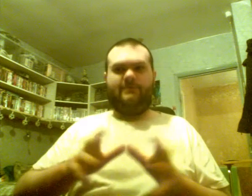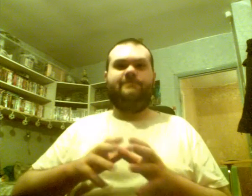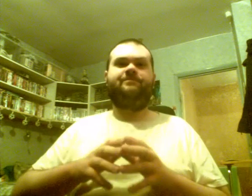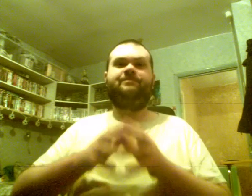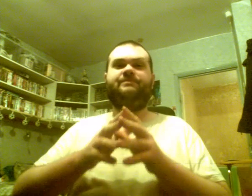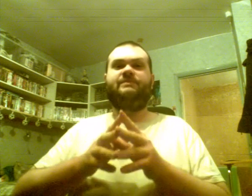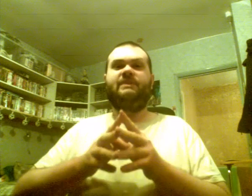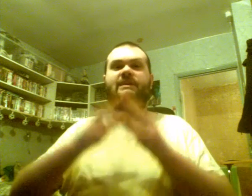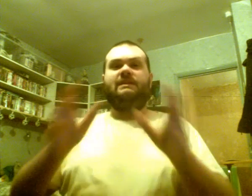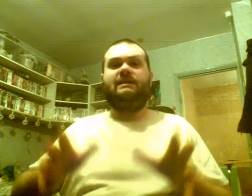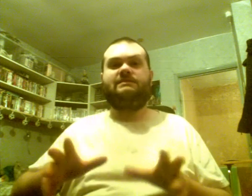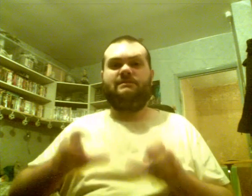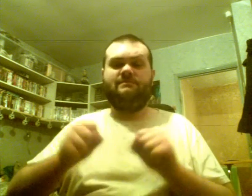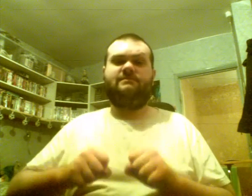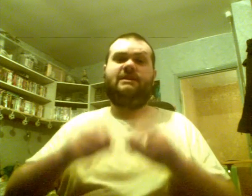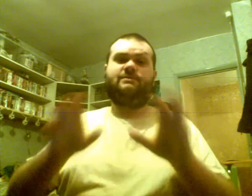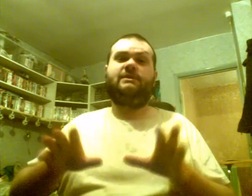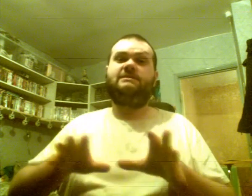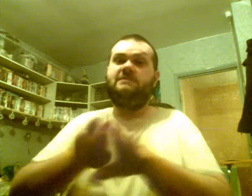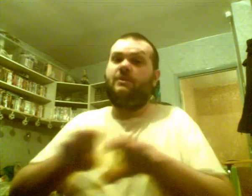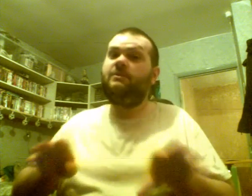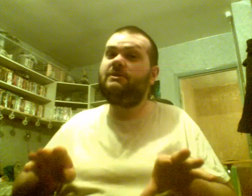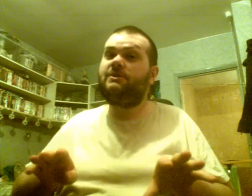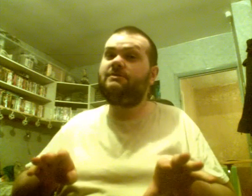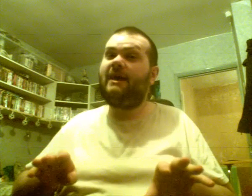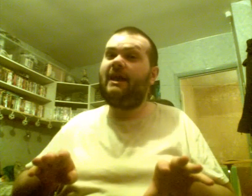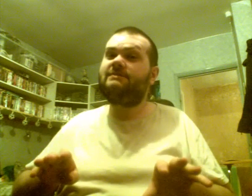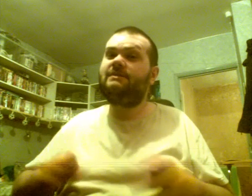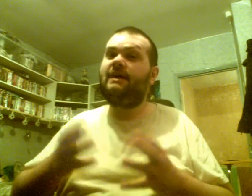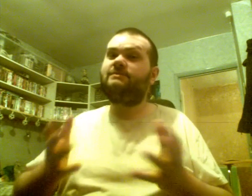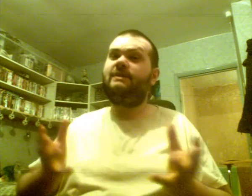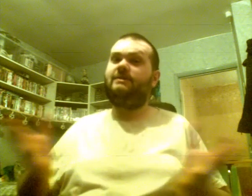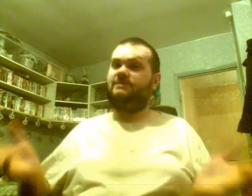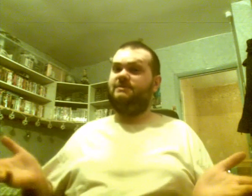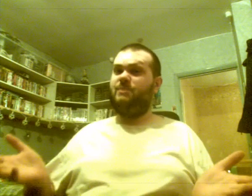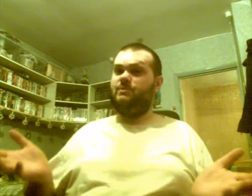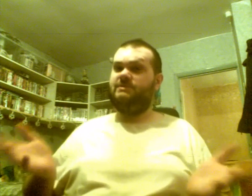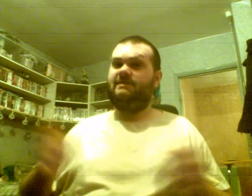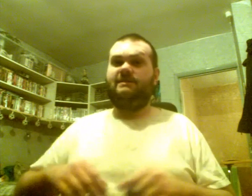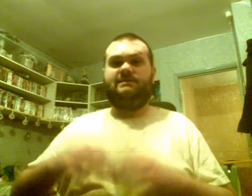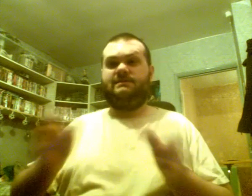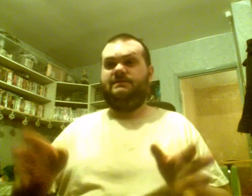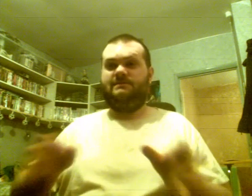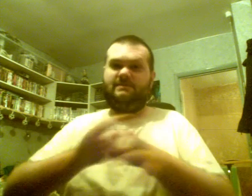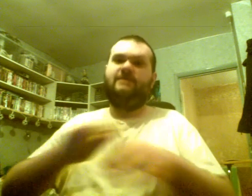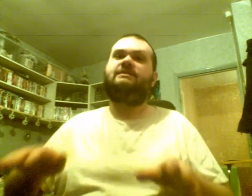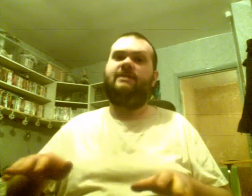Anyway, next next one is the one that we talked about last week. It was spoons. So don't need to go there